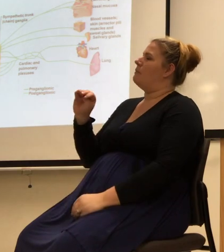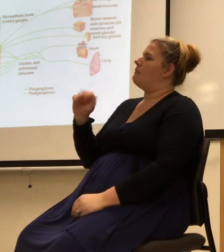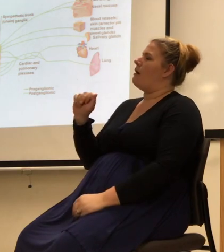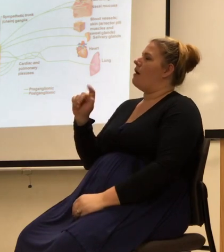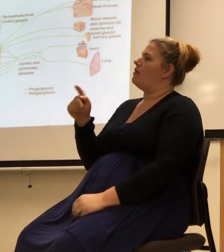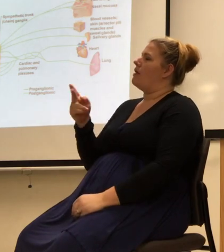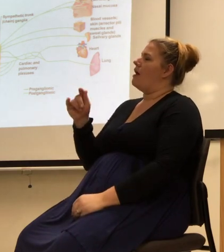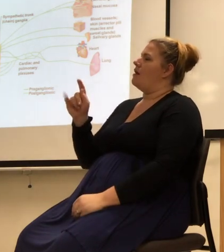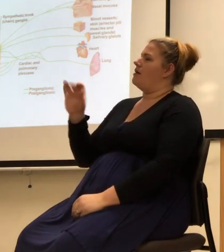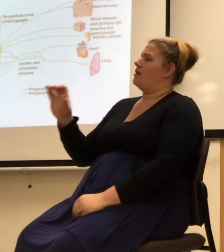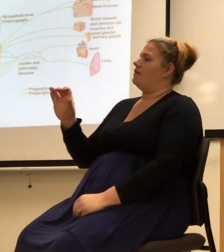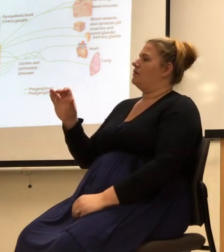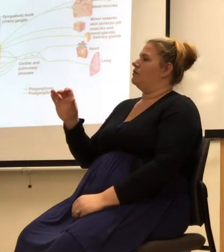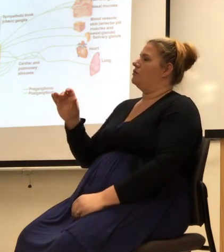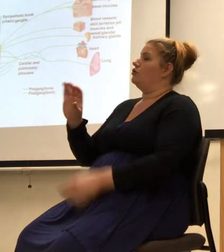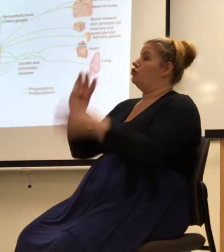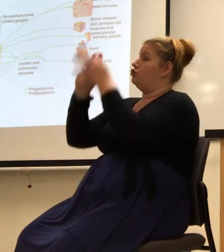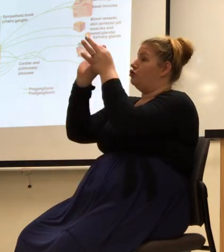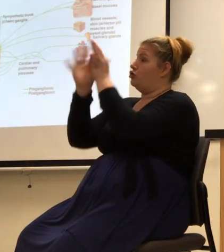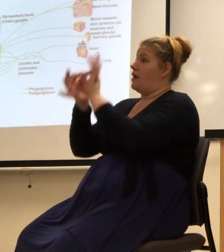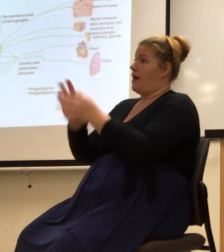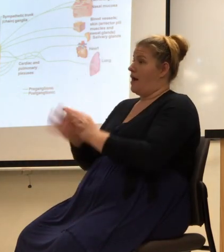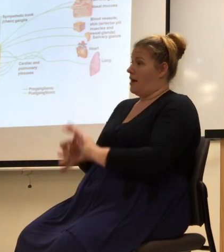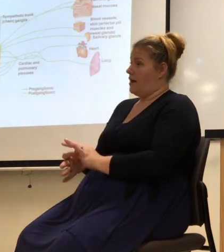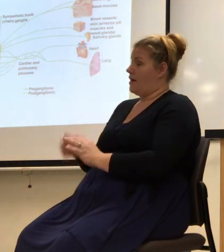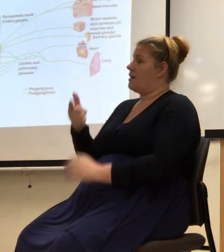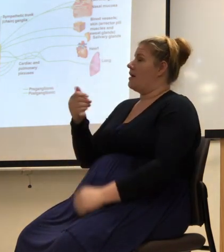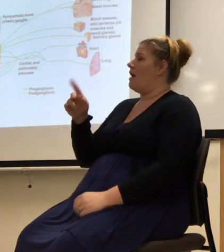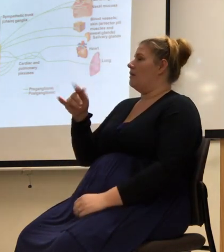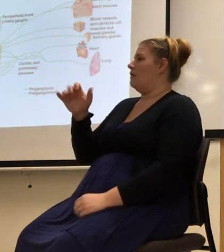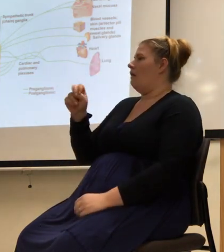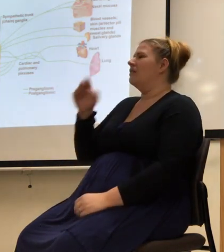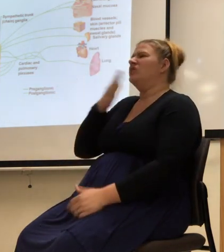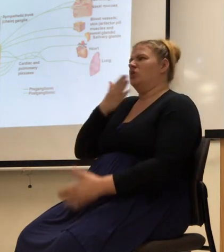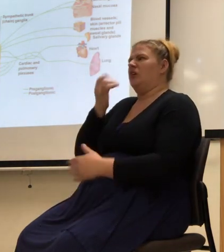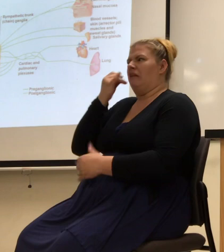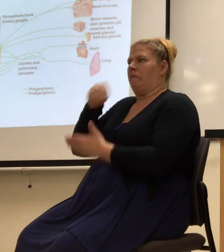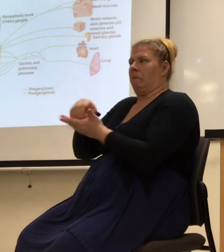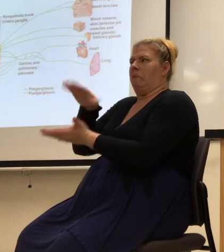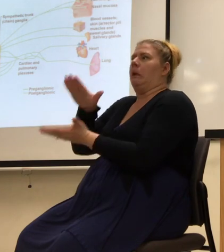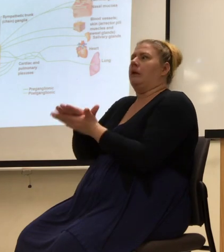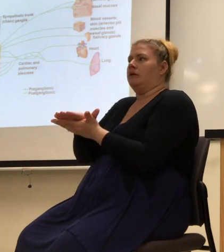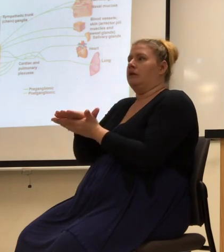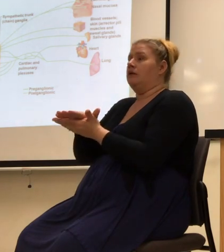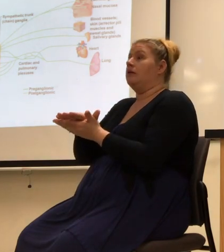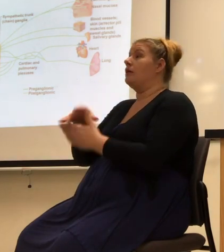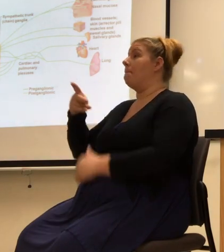So I would write that term back. The paravertebral ganglion is just a link in the chain.